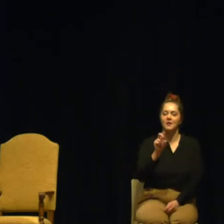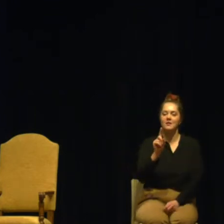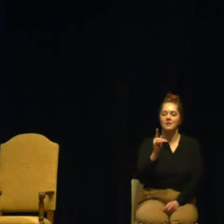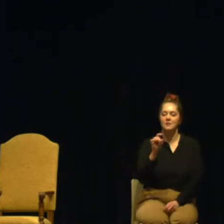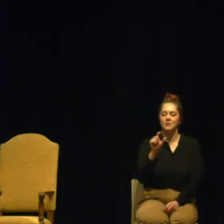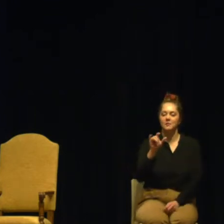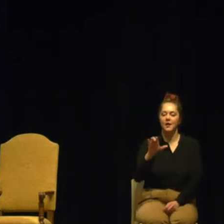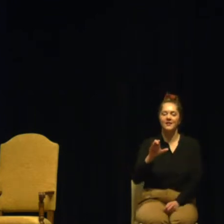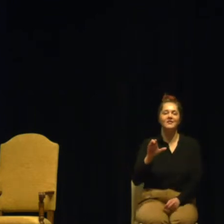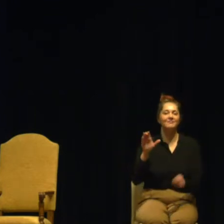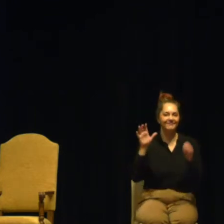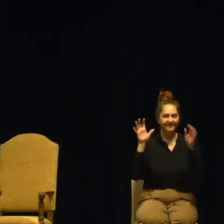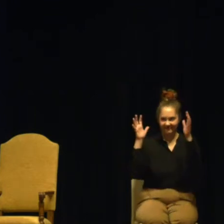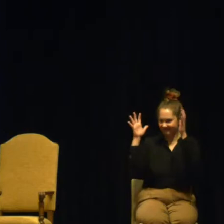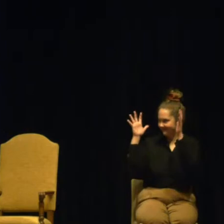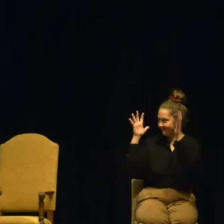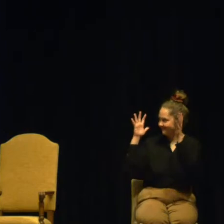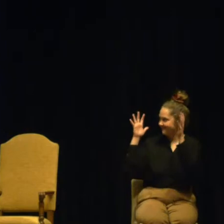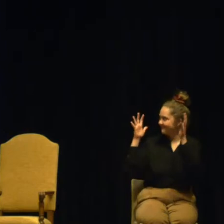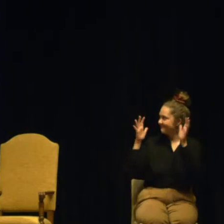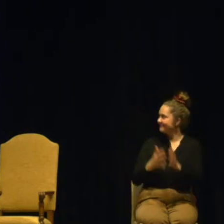Yes. Thank you.